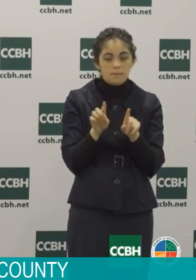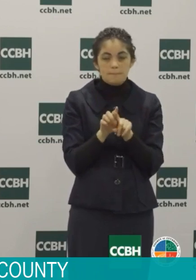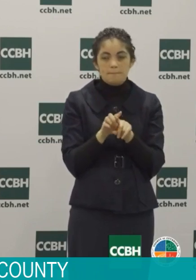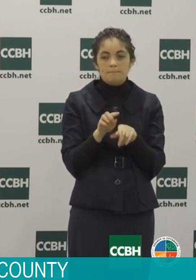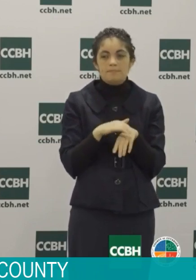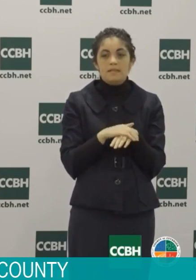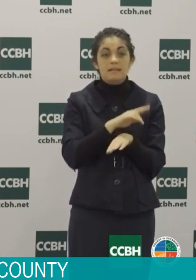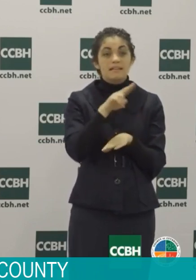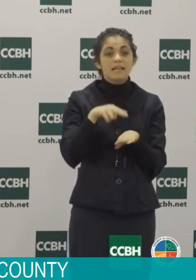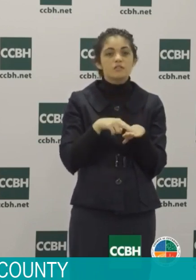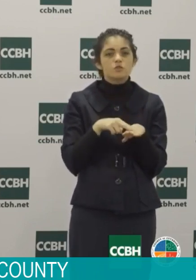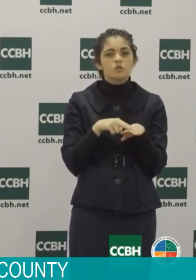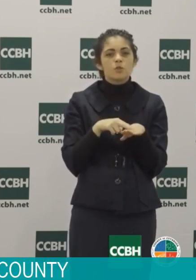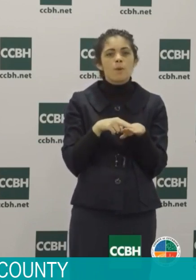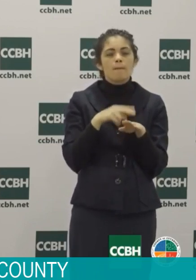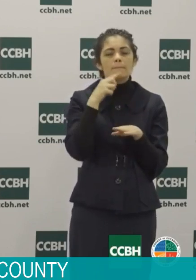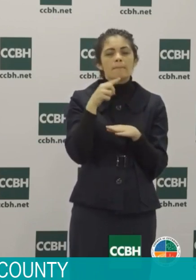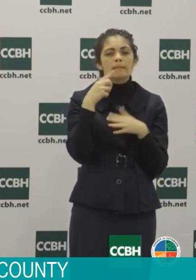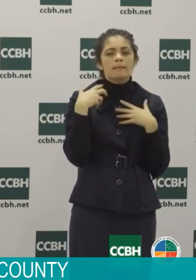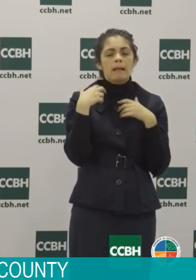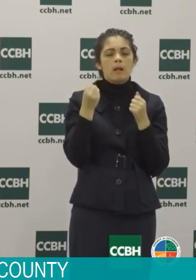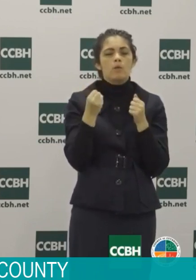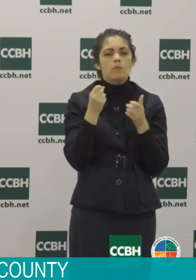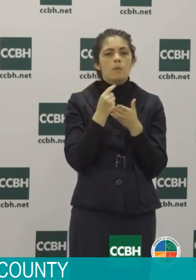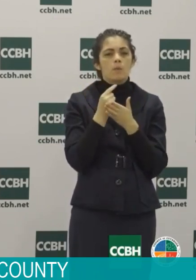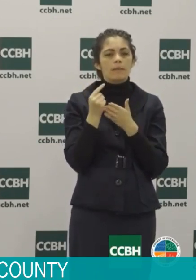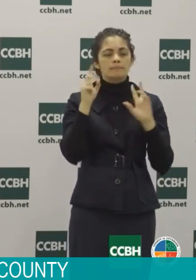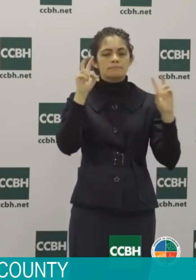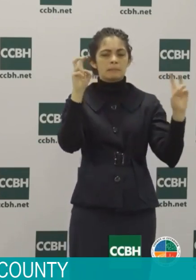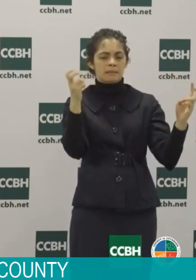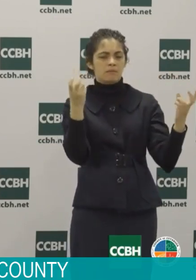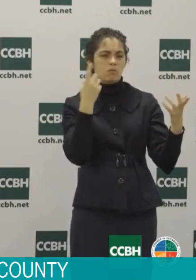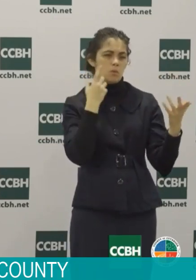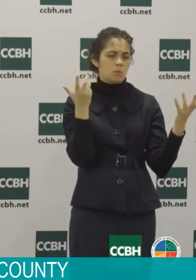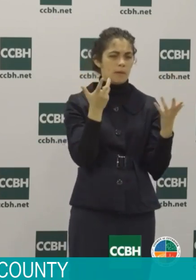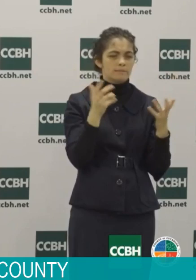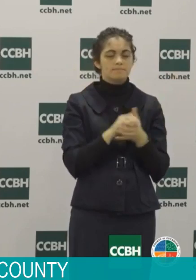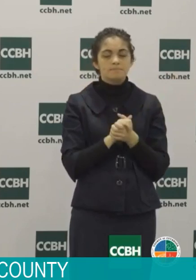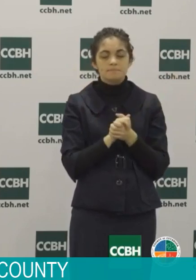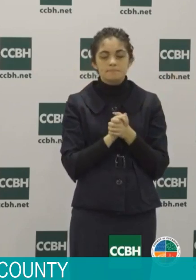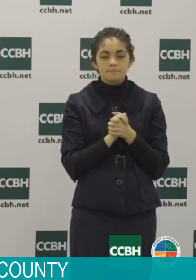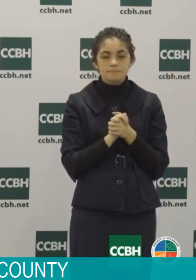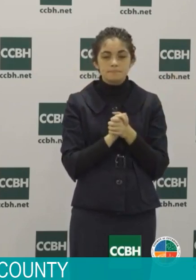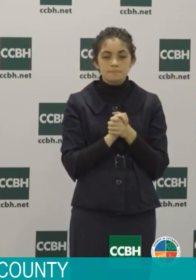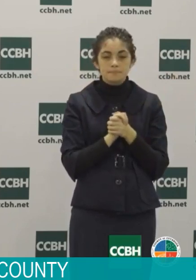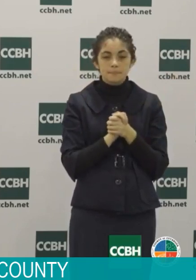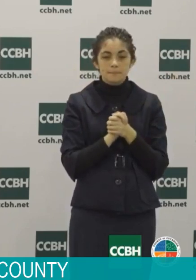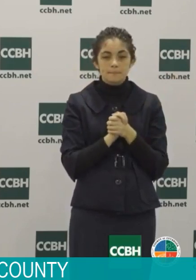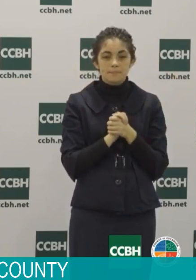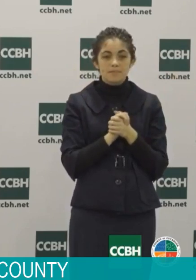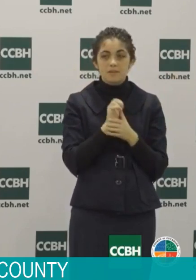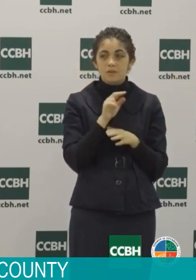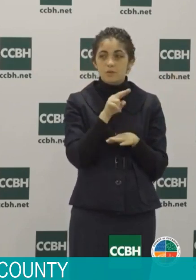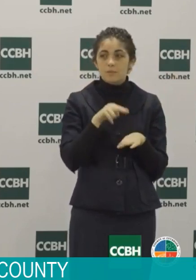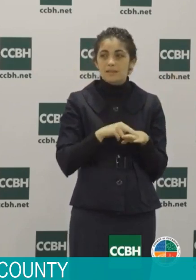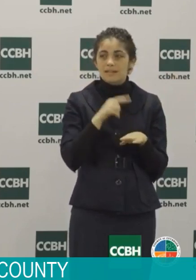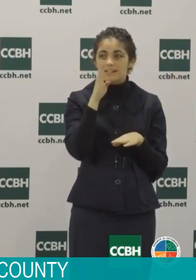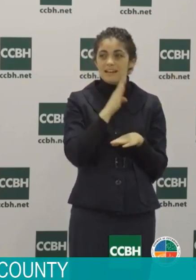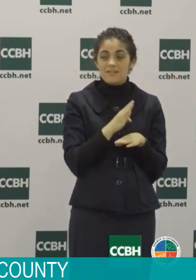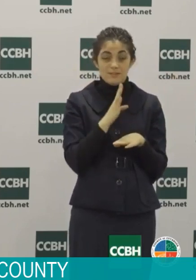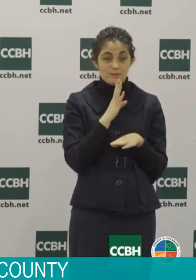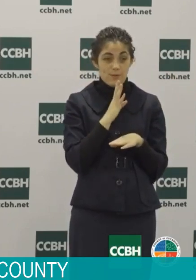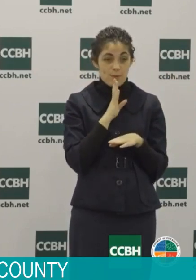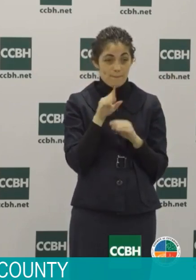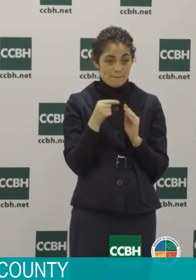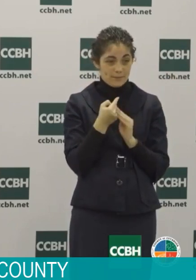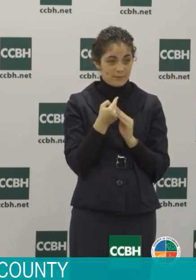National Public Health Week theme, and picking up on where Terry left off talking about the National Public Health Week, we don't normally get to talk about National